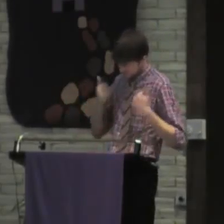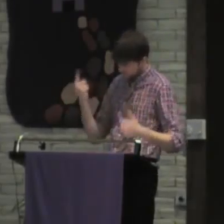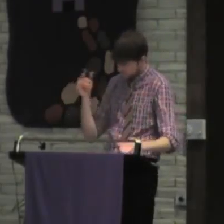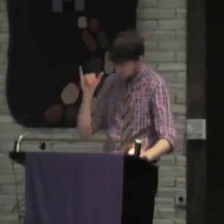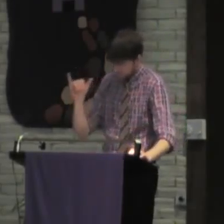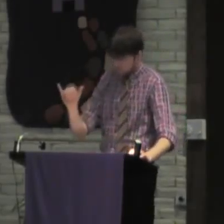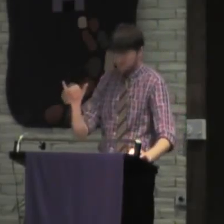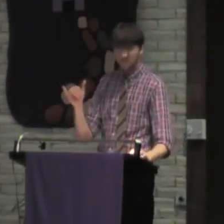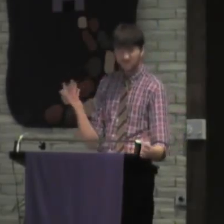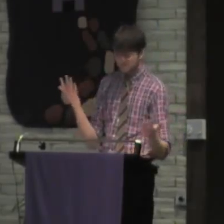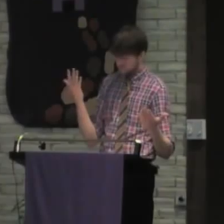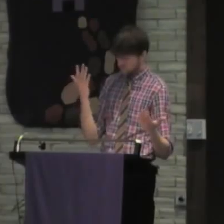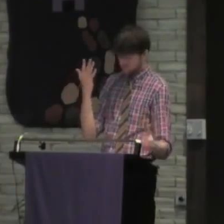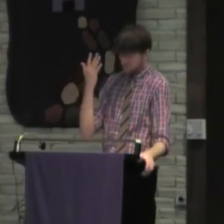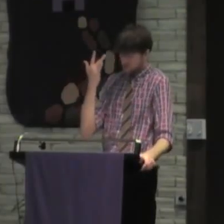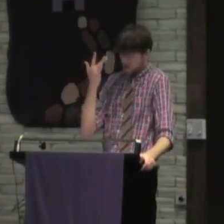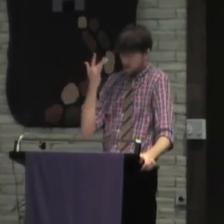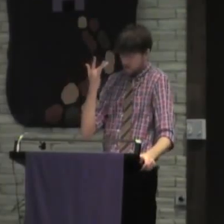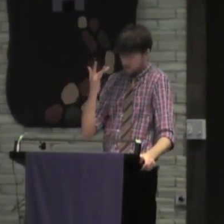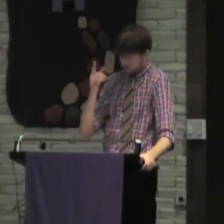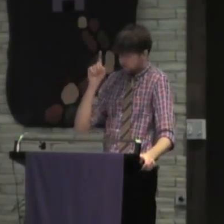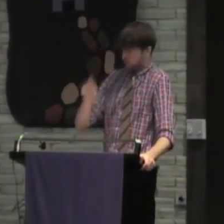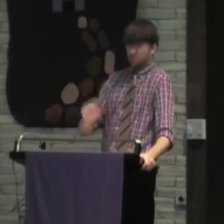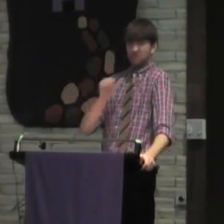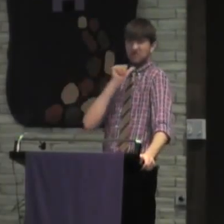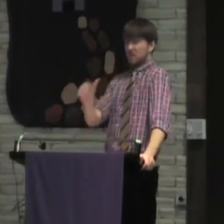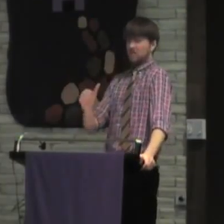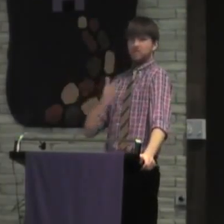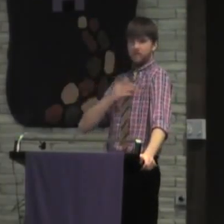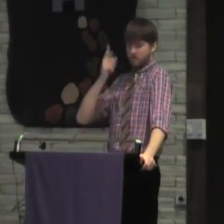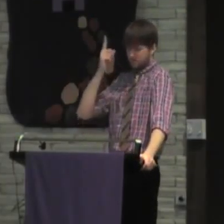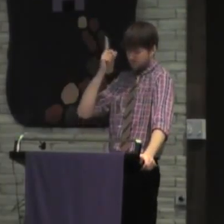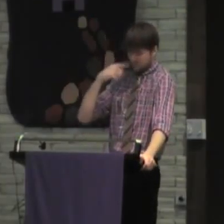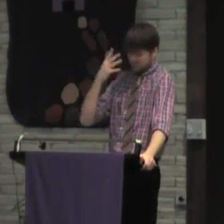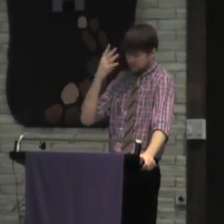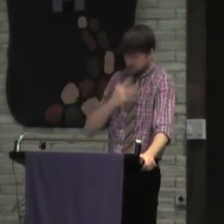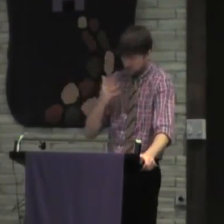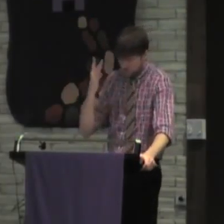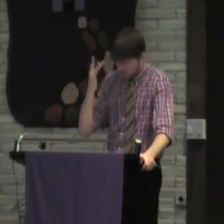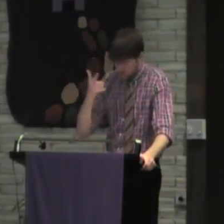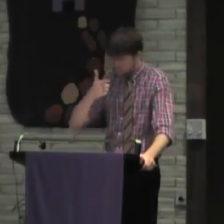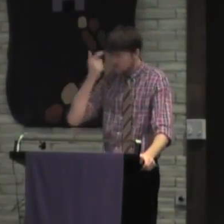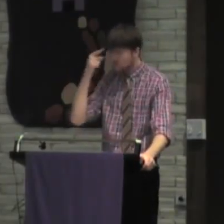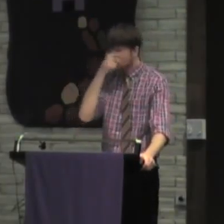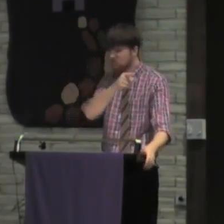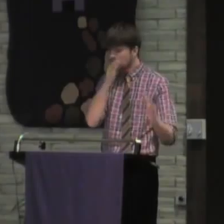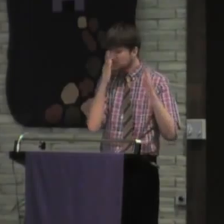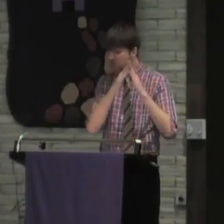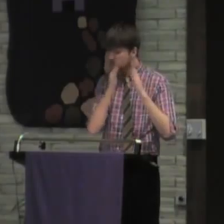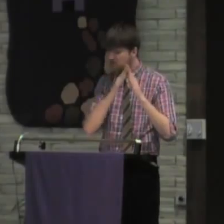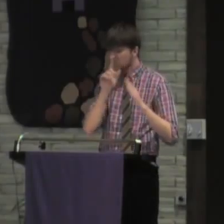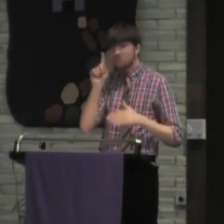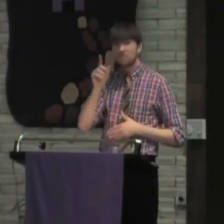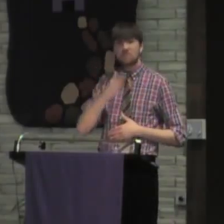but I said to the king, may the king live forever. Why should my face not look sad when the city where my fathers